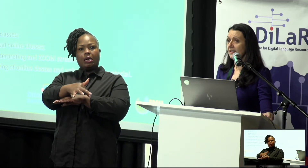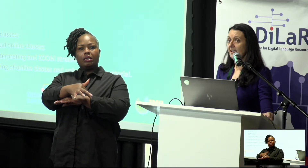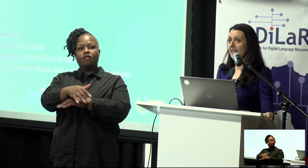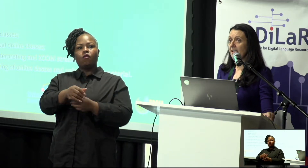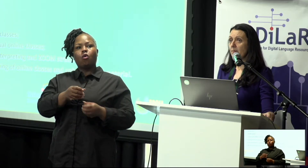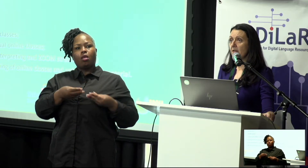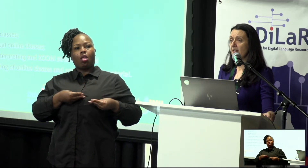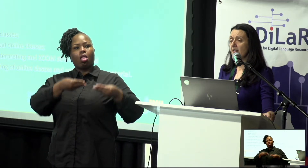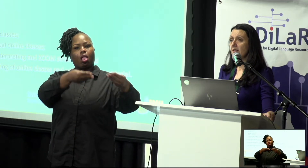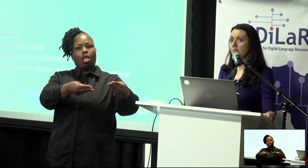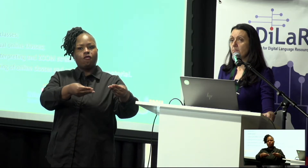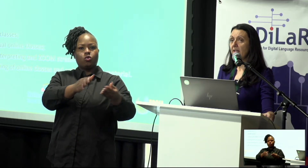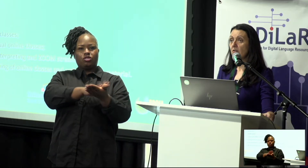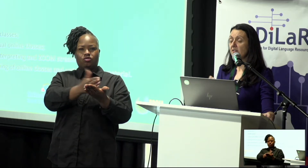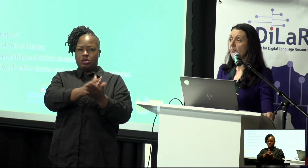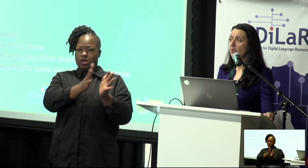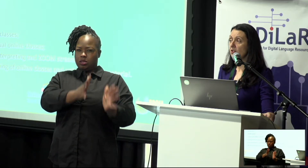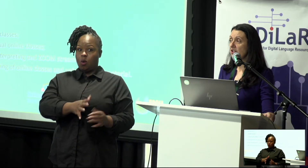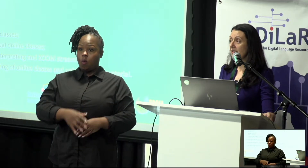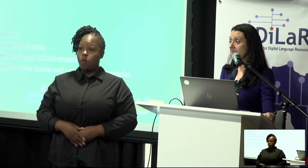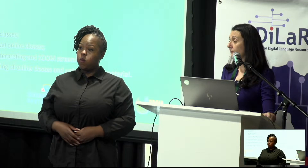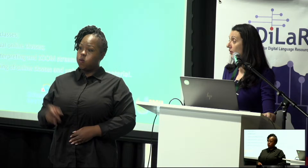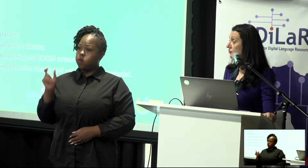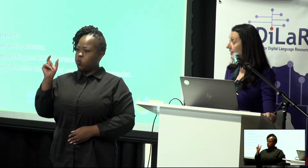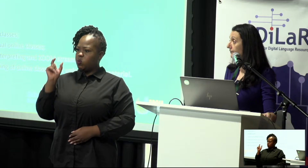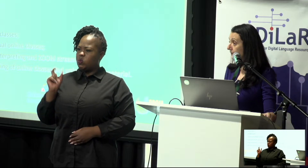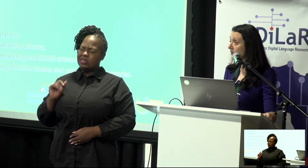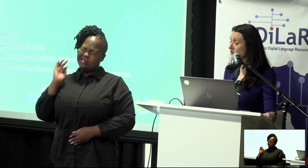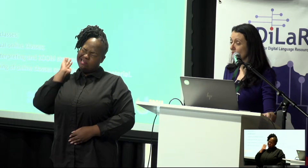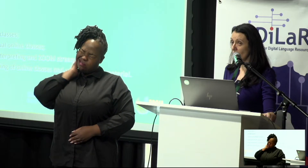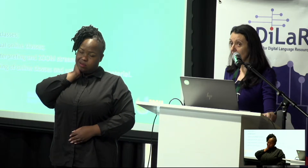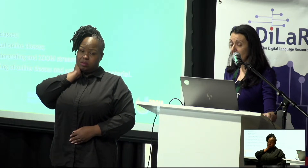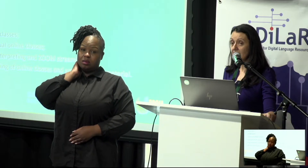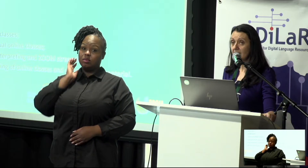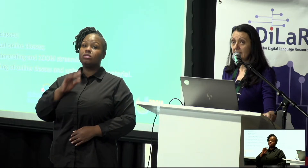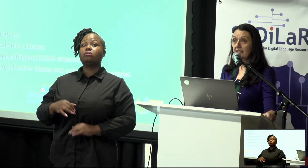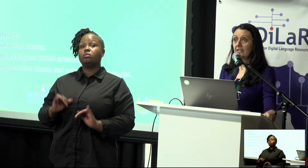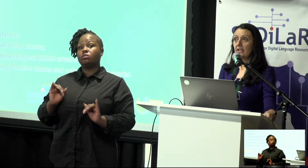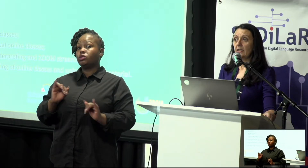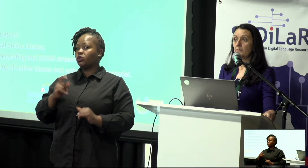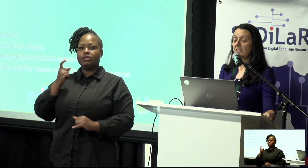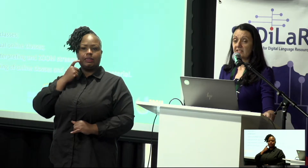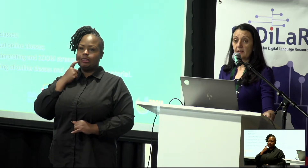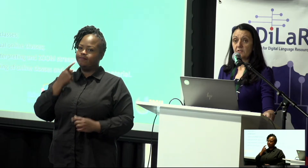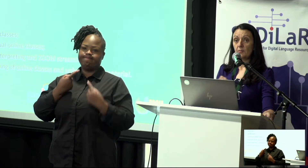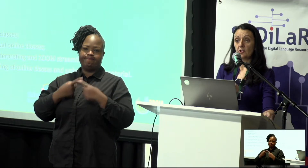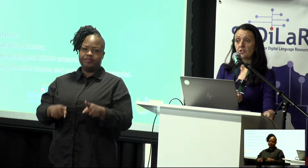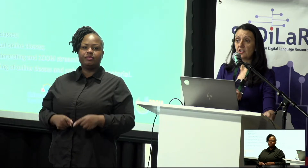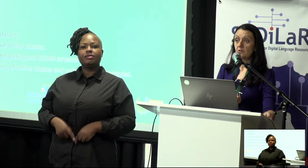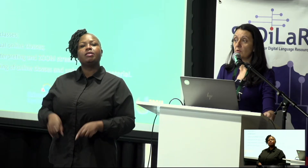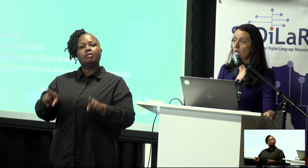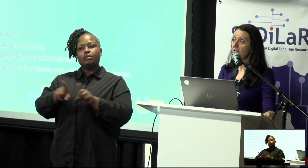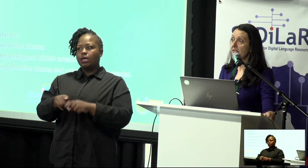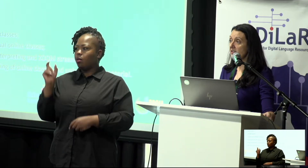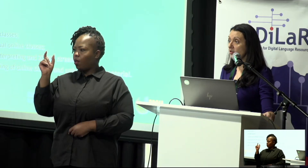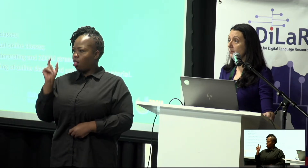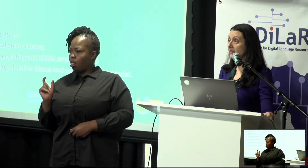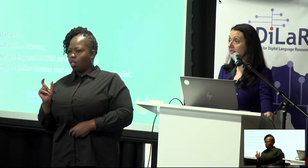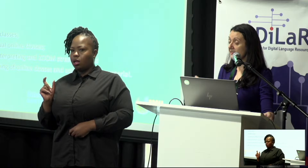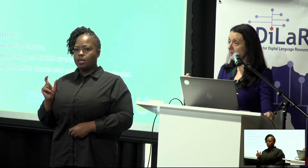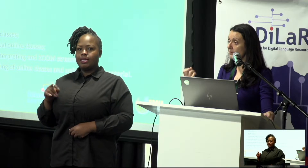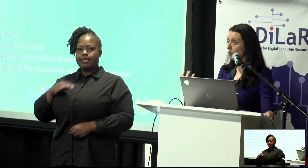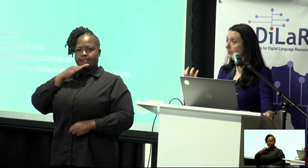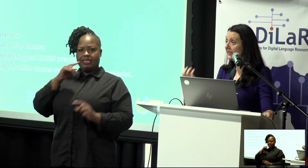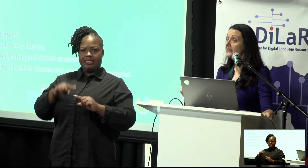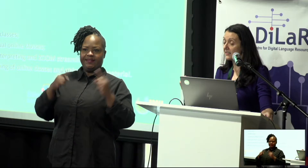translators. The medical terminology is a very tricky field to work in. The same terminology will not necessarily